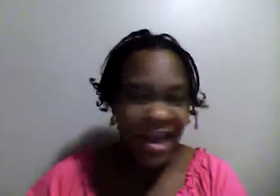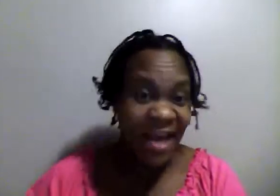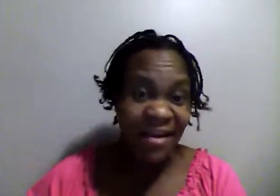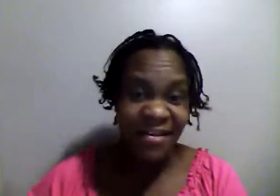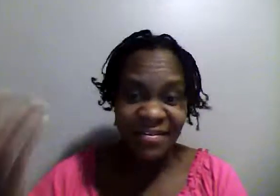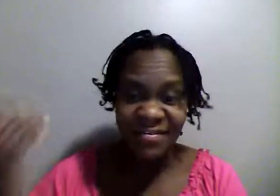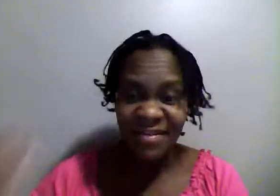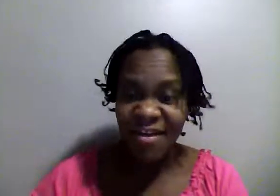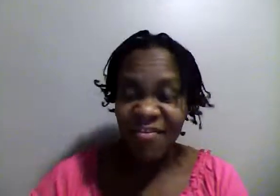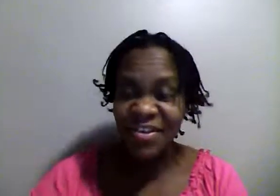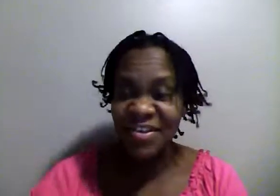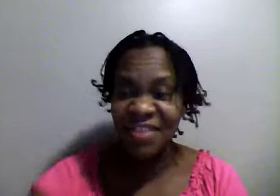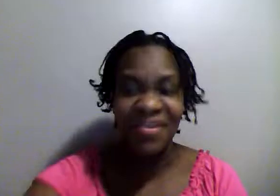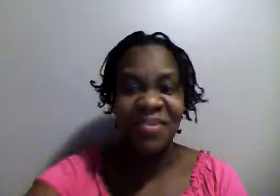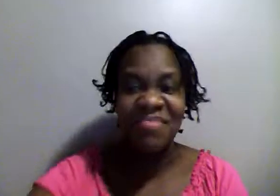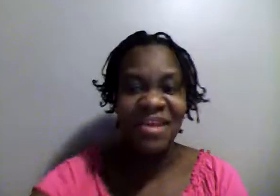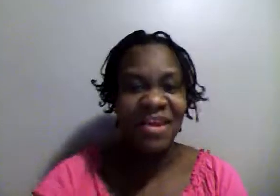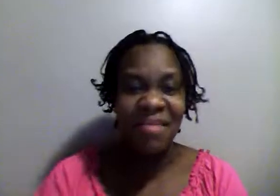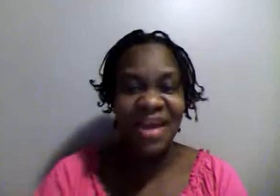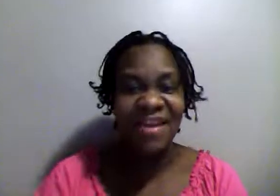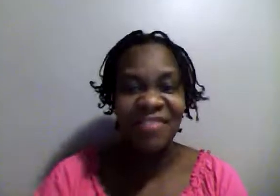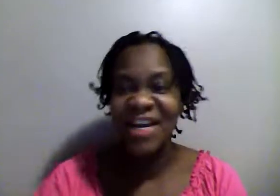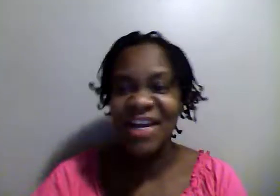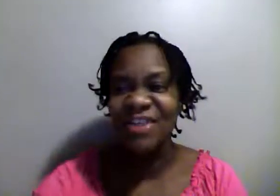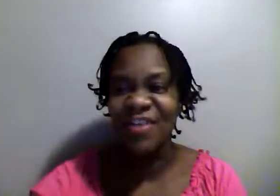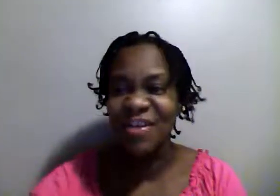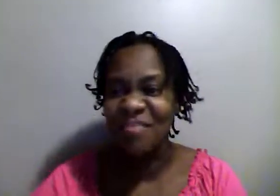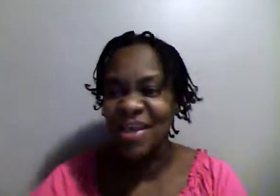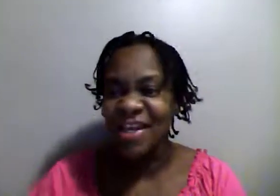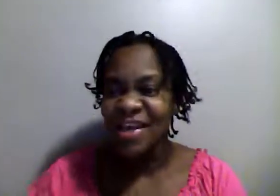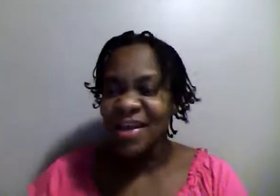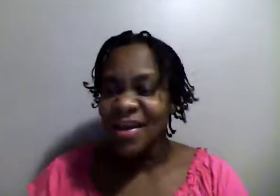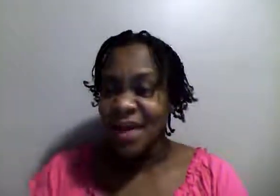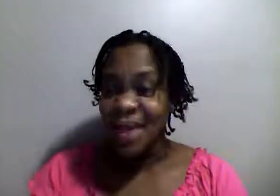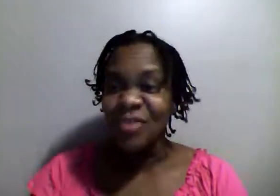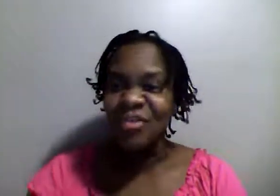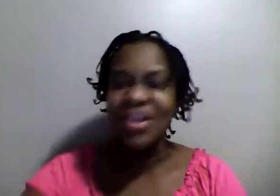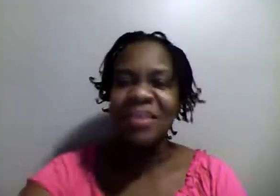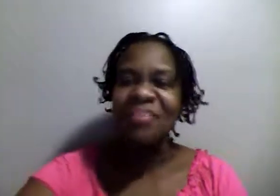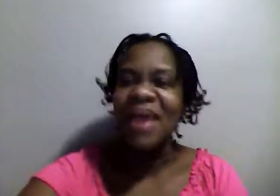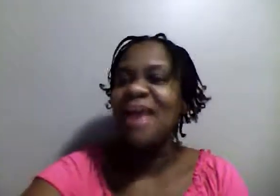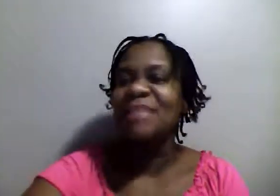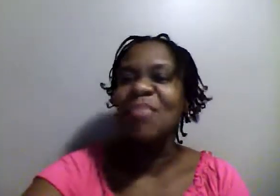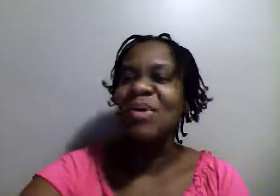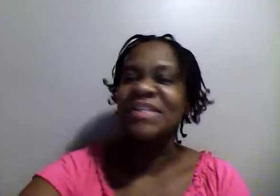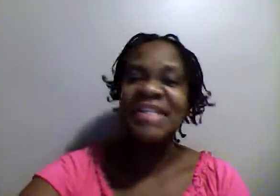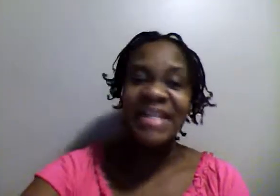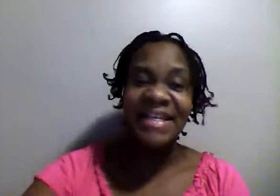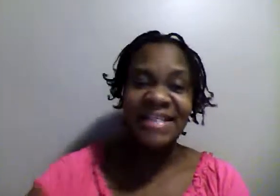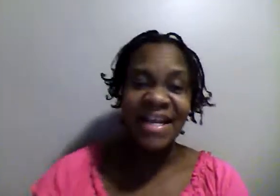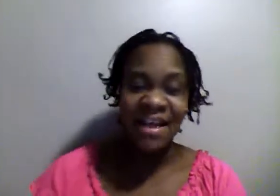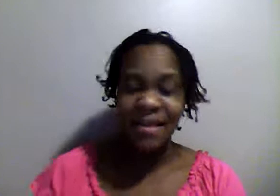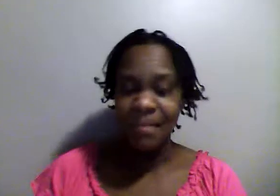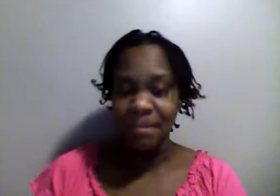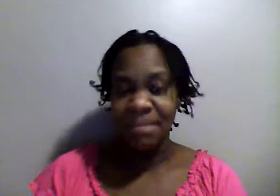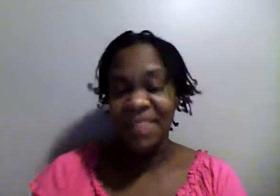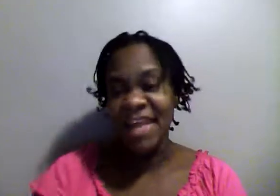and offer to give it up, then I might have takers for them. But I usually plant more seedlings than I